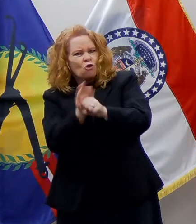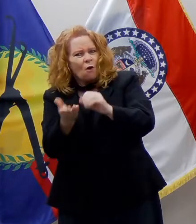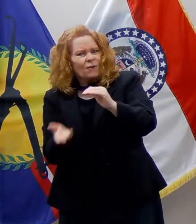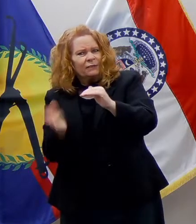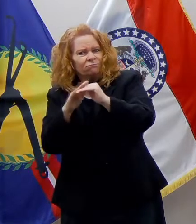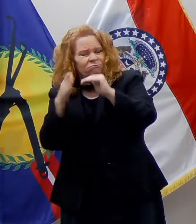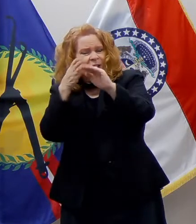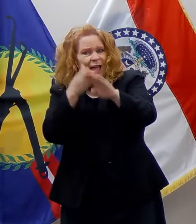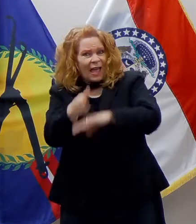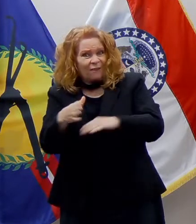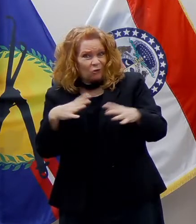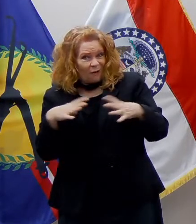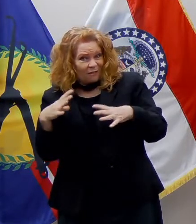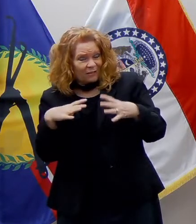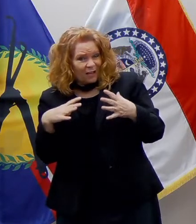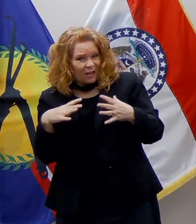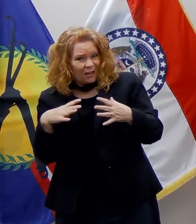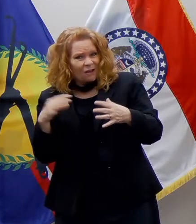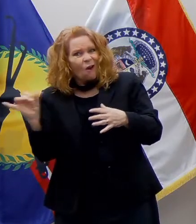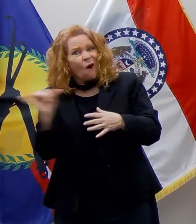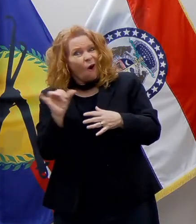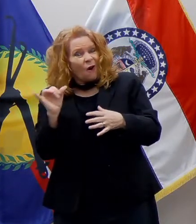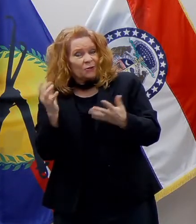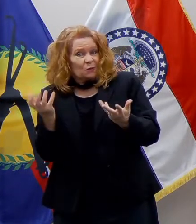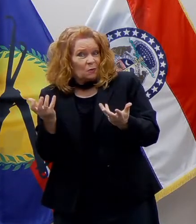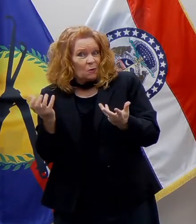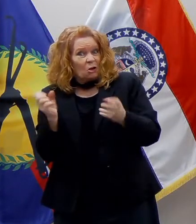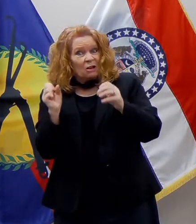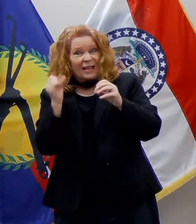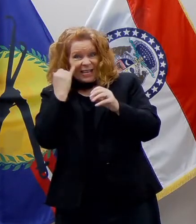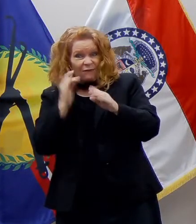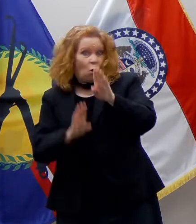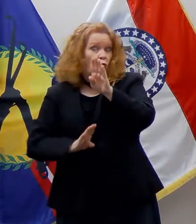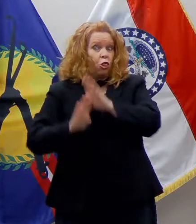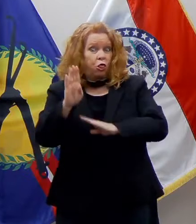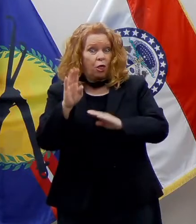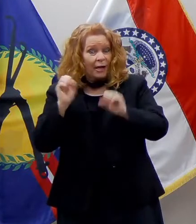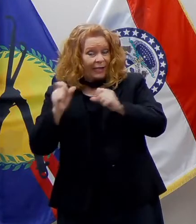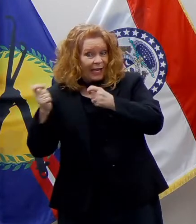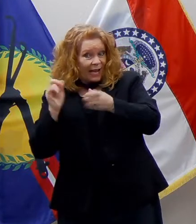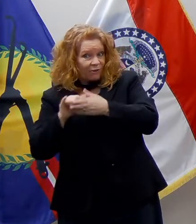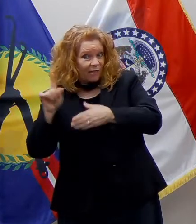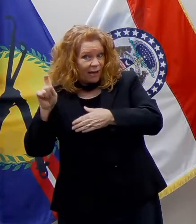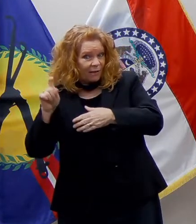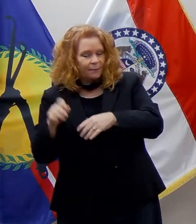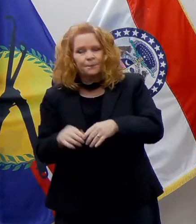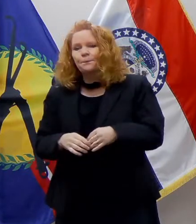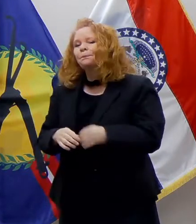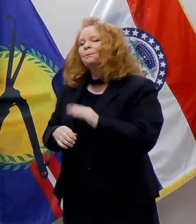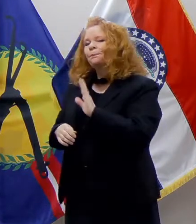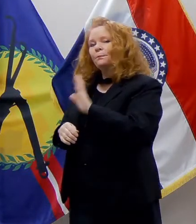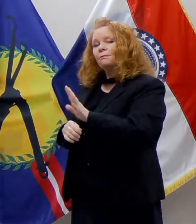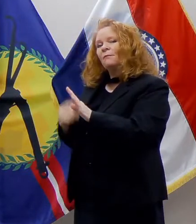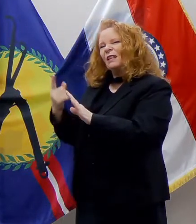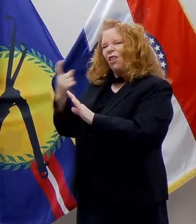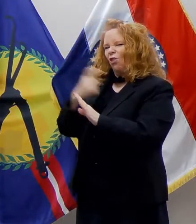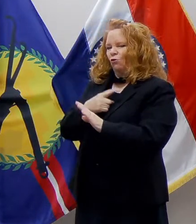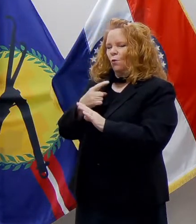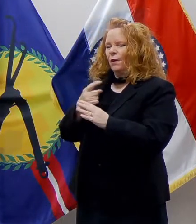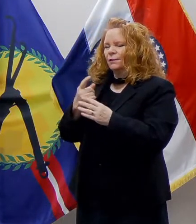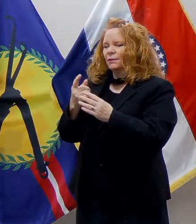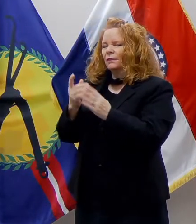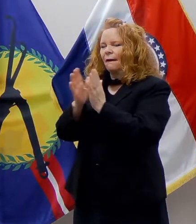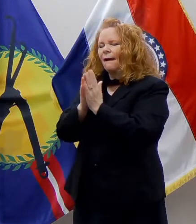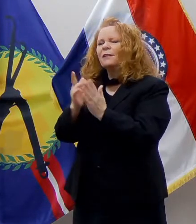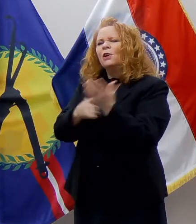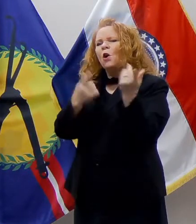the holidays, and also their ability to handle another surge? What are they telling you there? So the question is